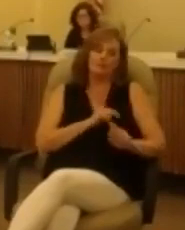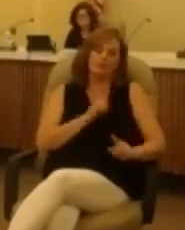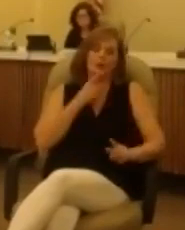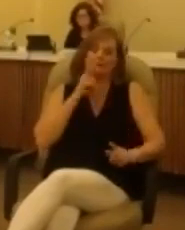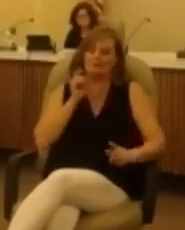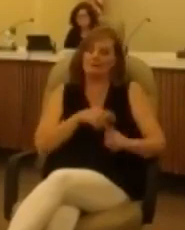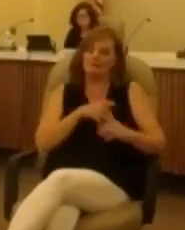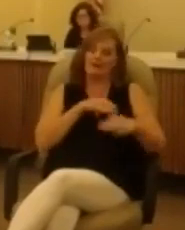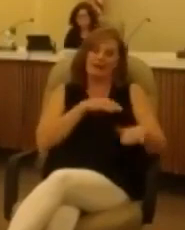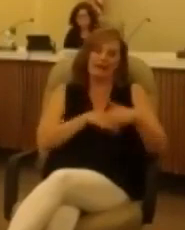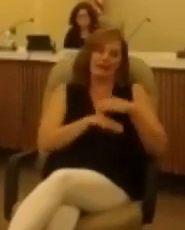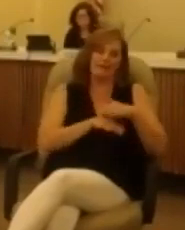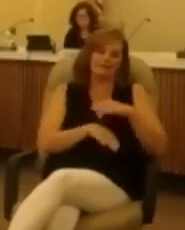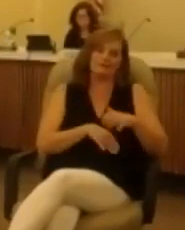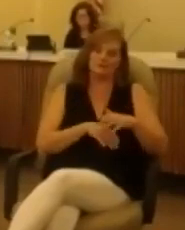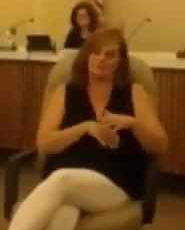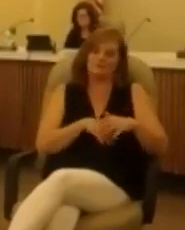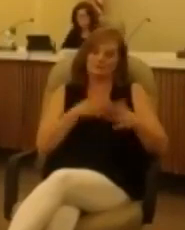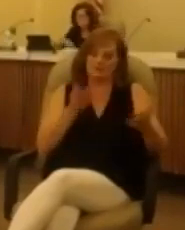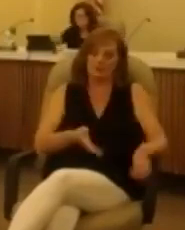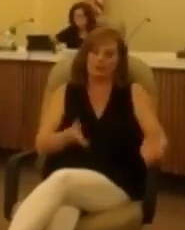on Right. Friday afternoon. Yep.